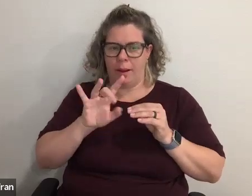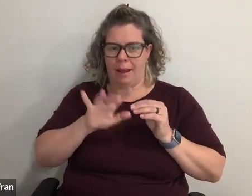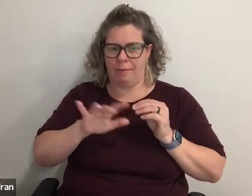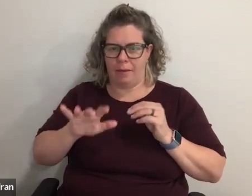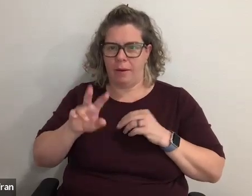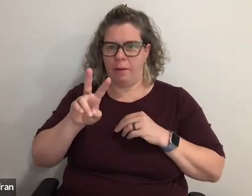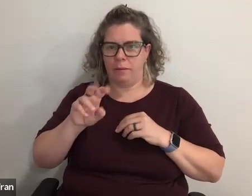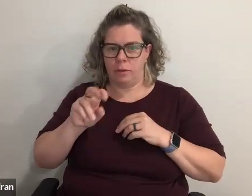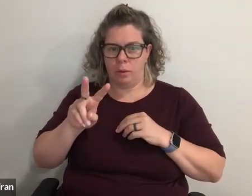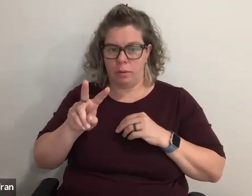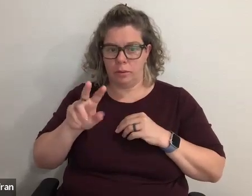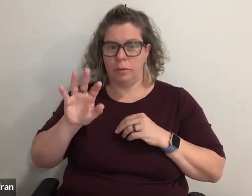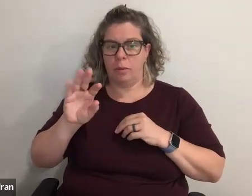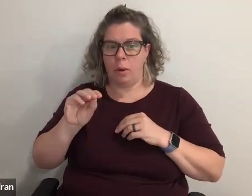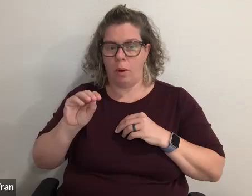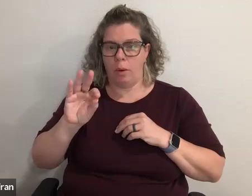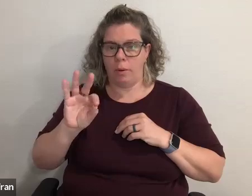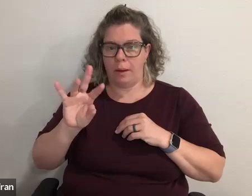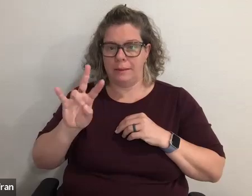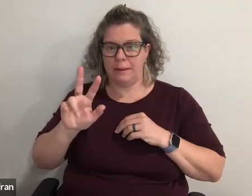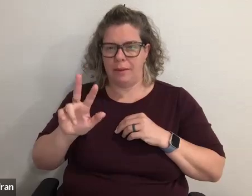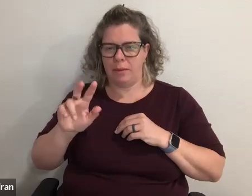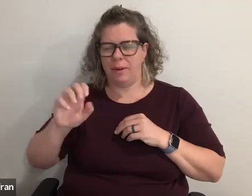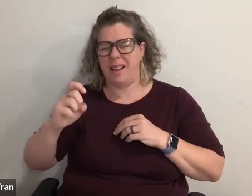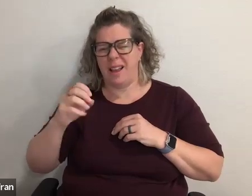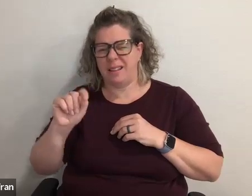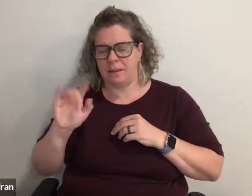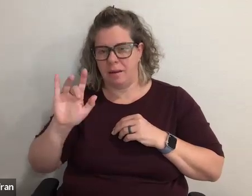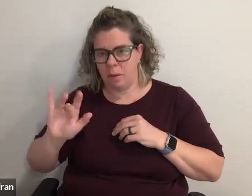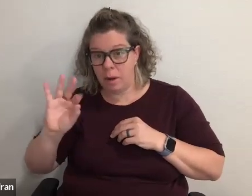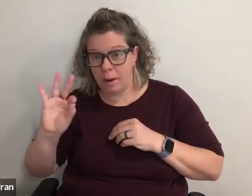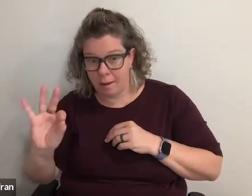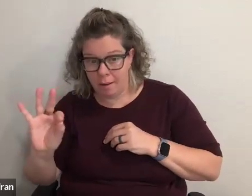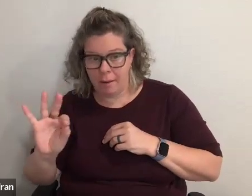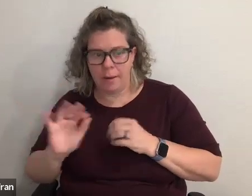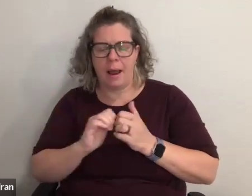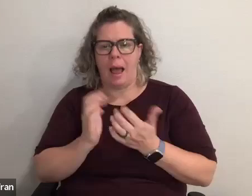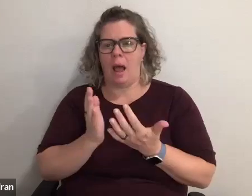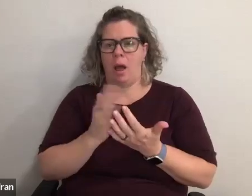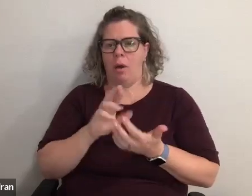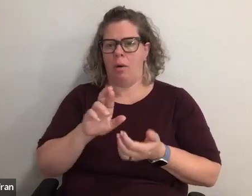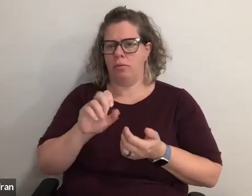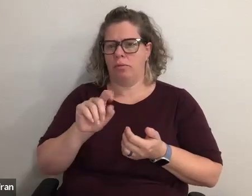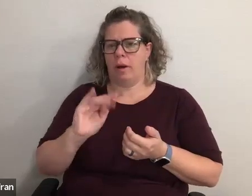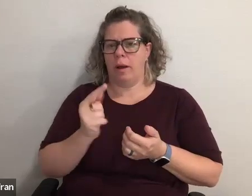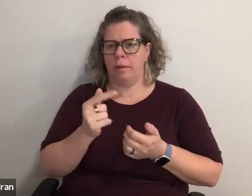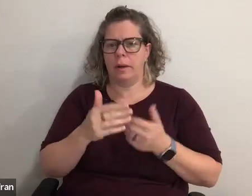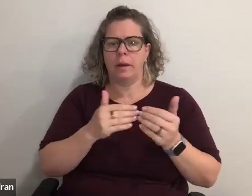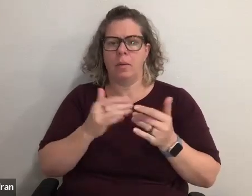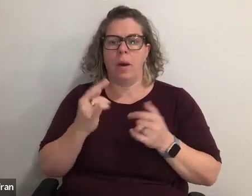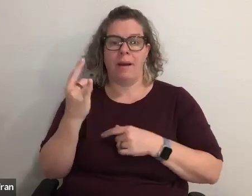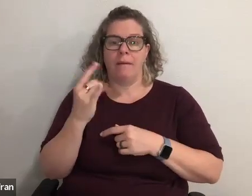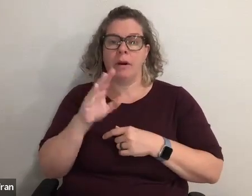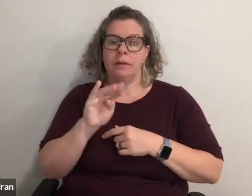855-202-0973, extension 9. The way that the routing works is whatever cell phone tower you connect